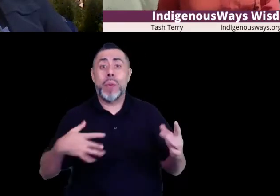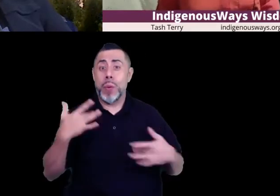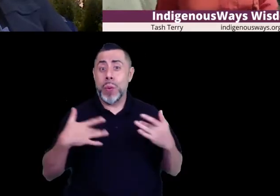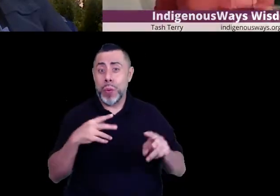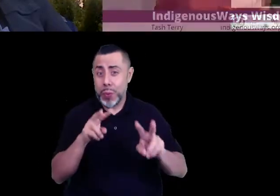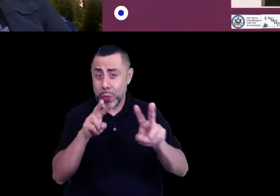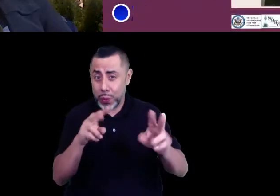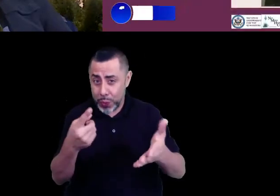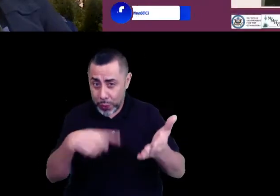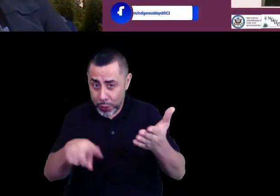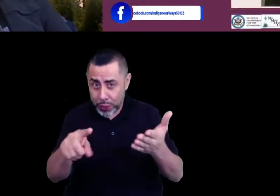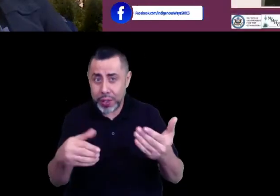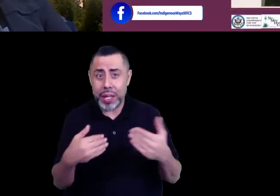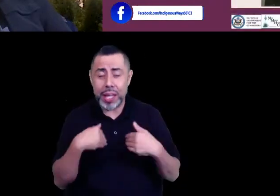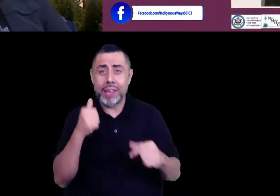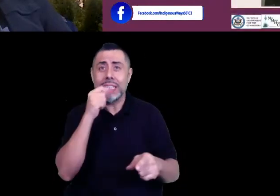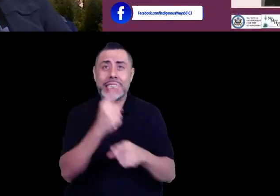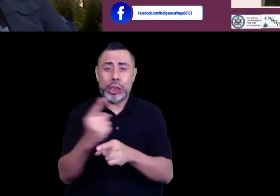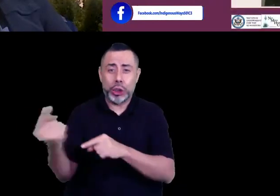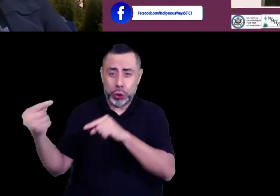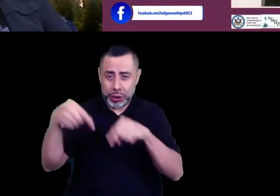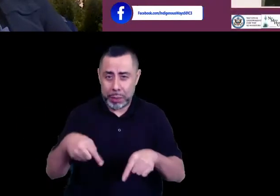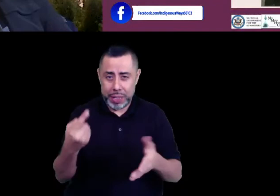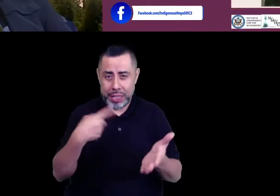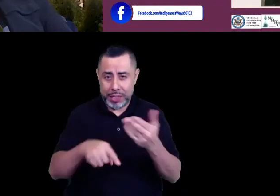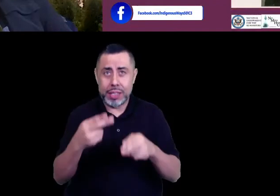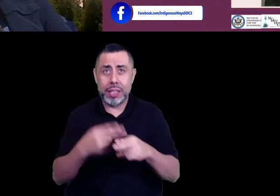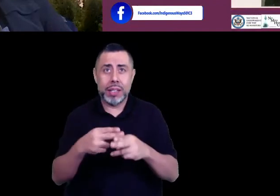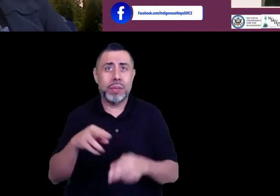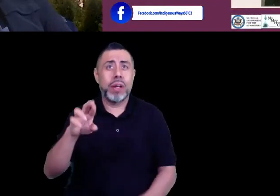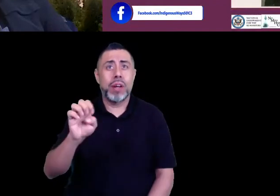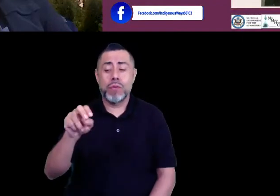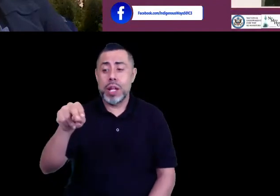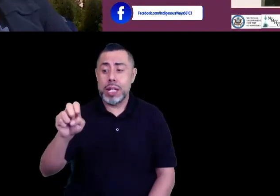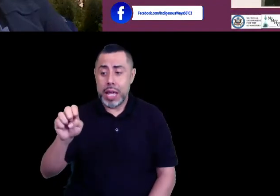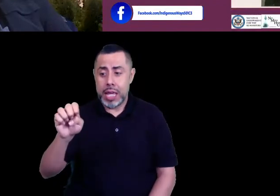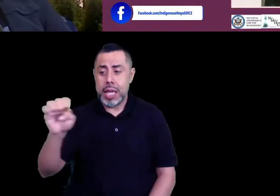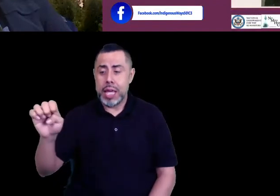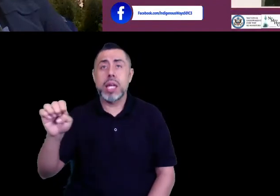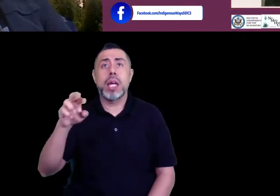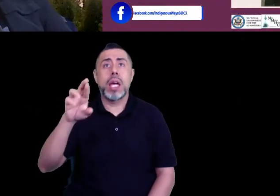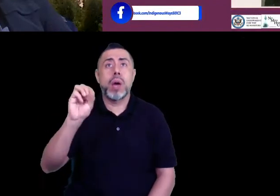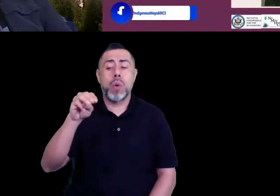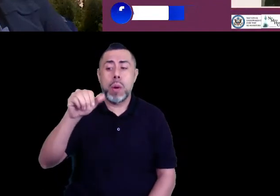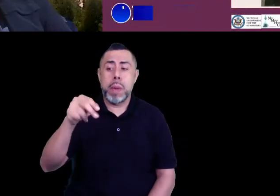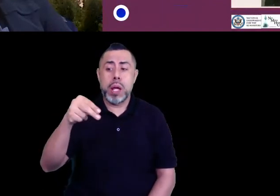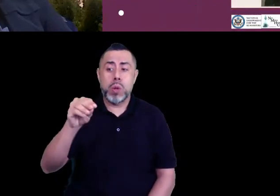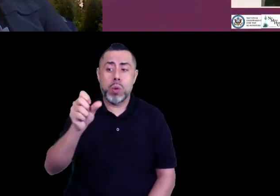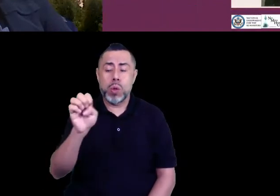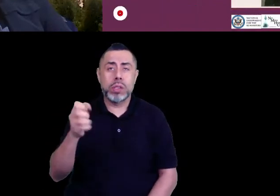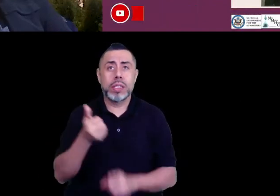a sister coming in, and her name is Renee Romanos. She is Cheyenne and